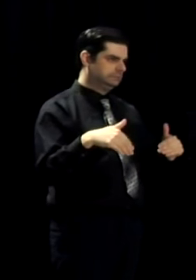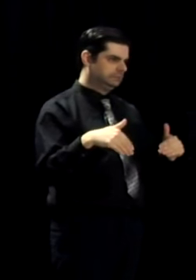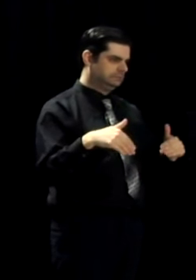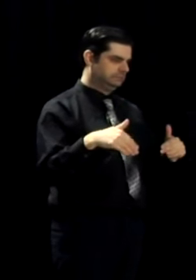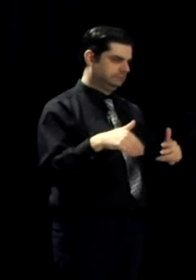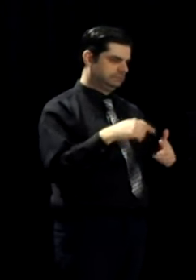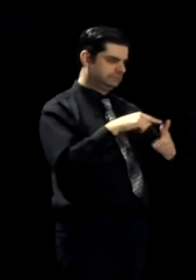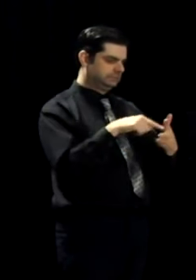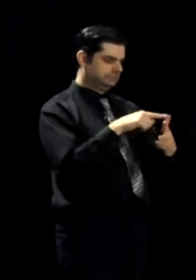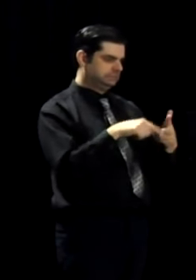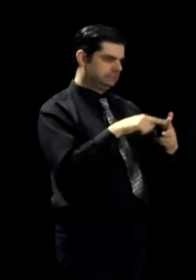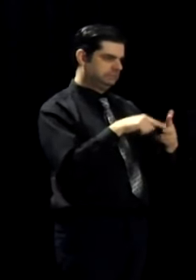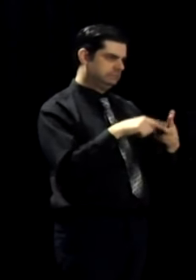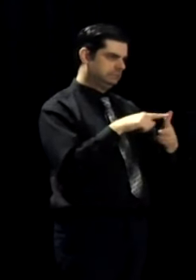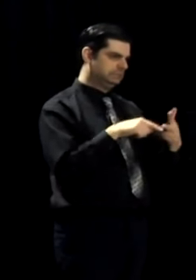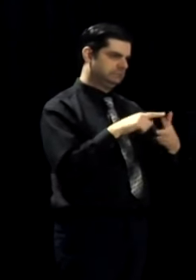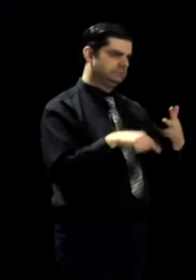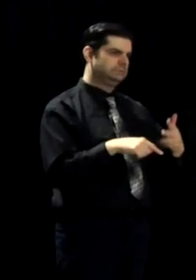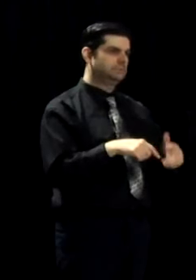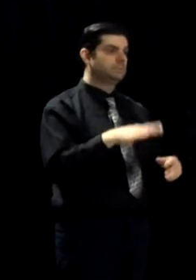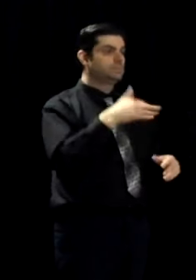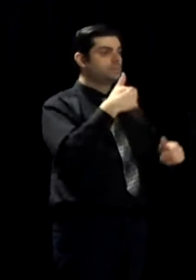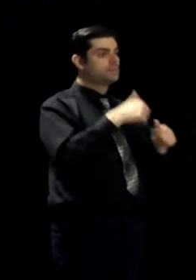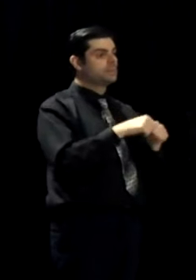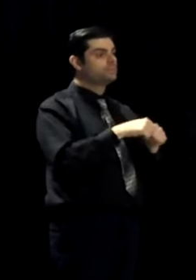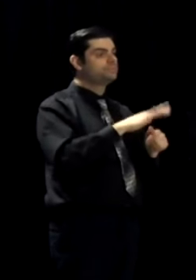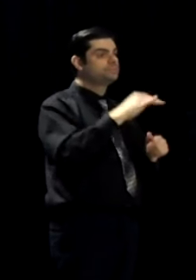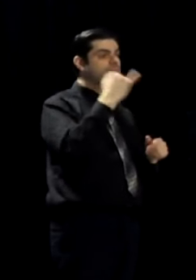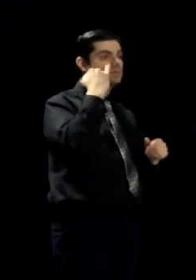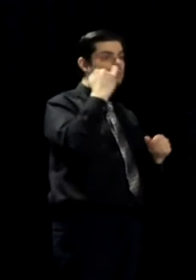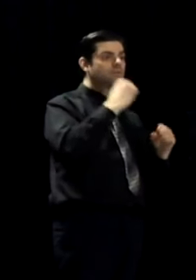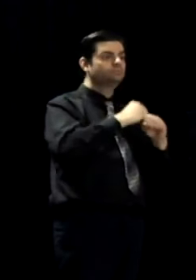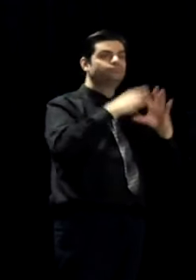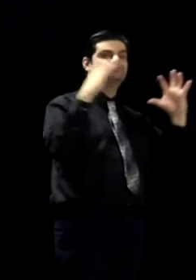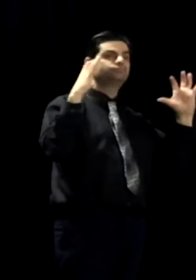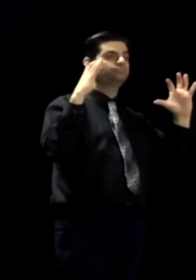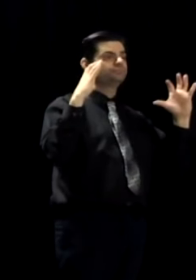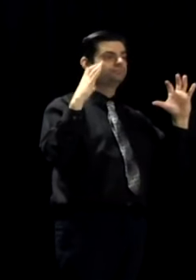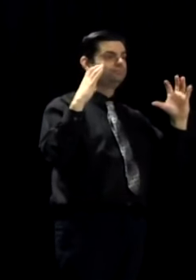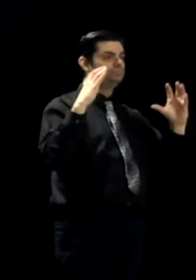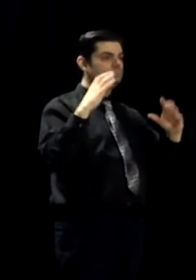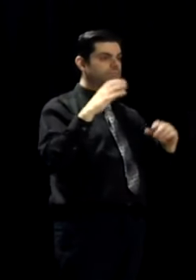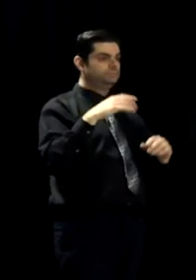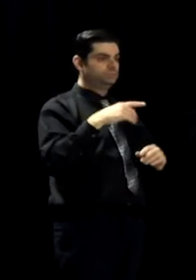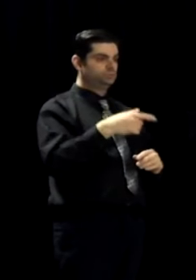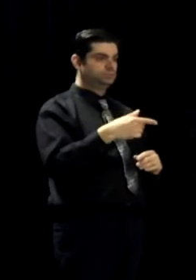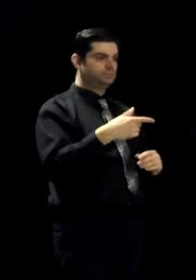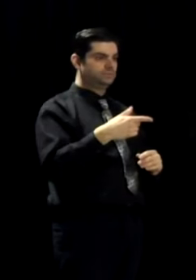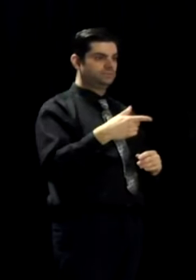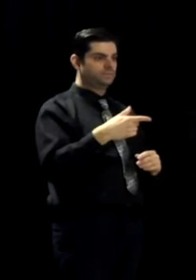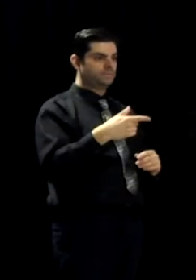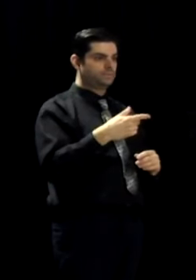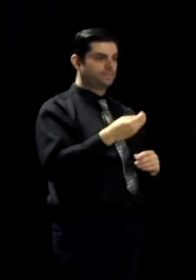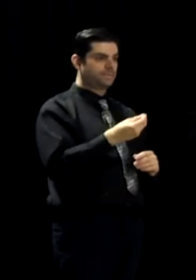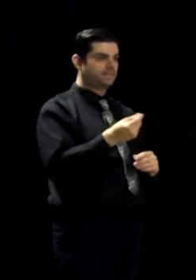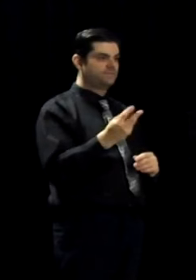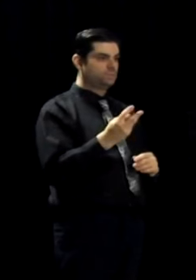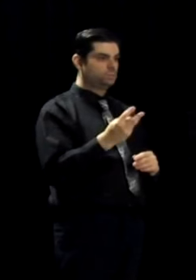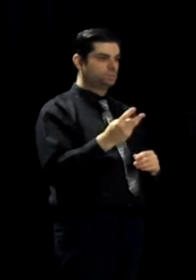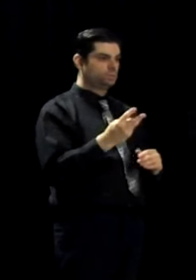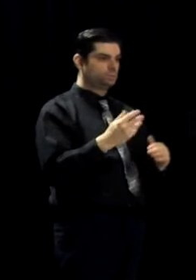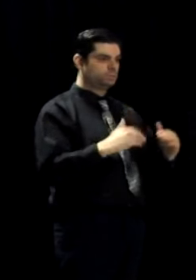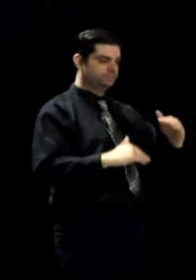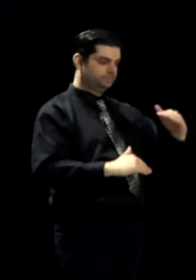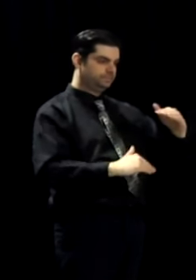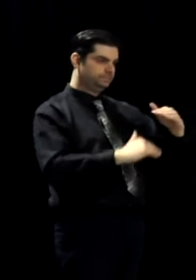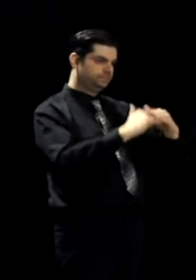is a hypothetical, but people have thought about this. If you have only so much capacity with the restaurant being open, how many more employees can you